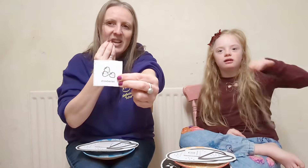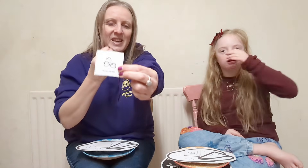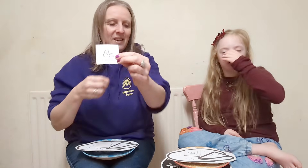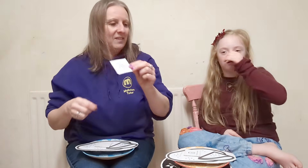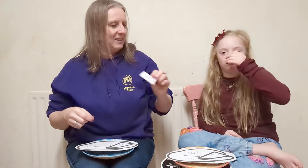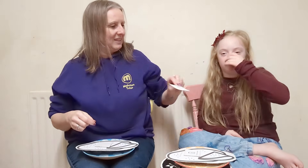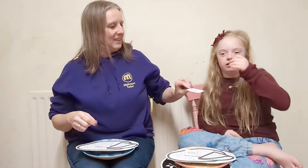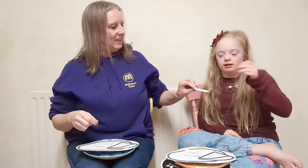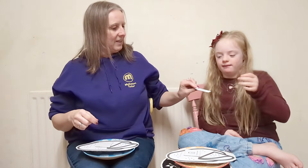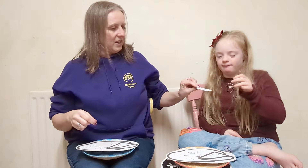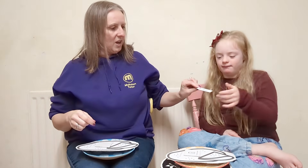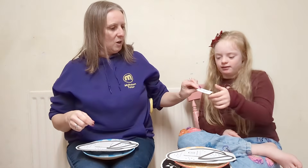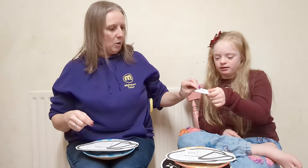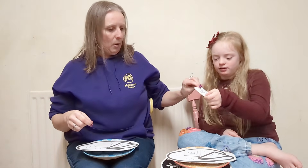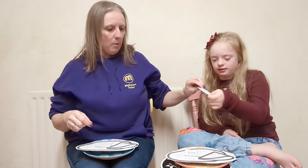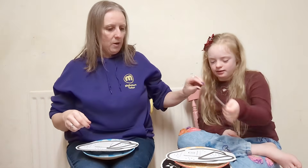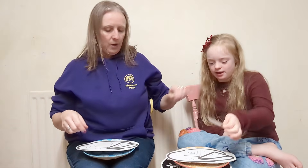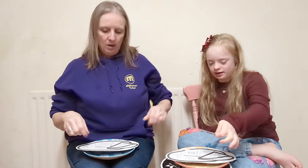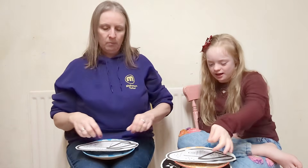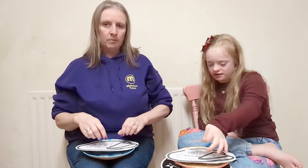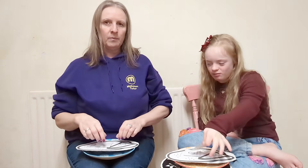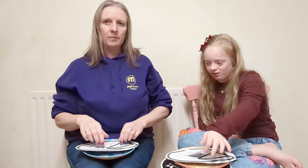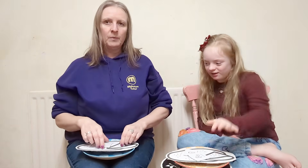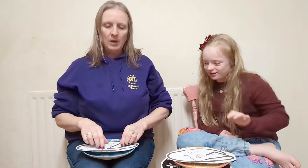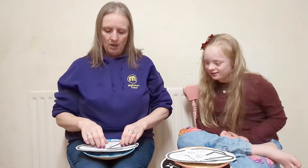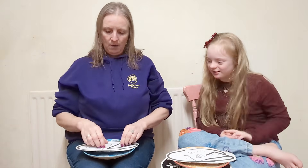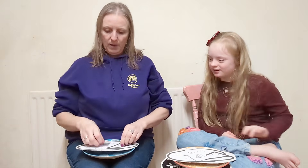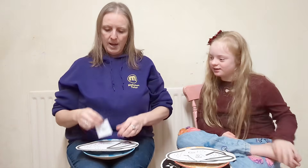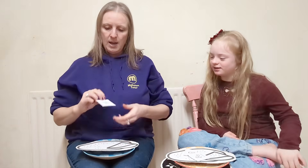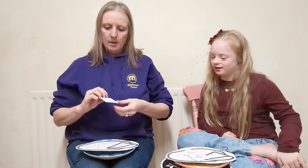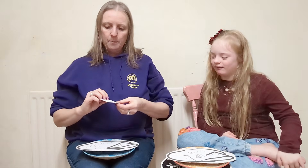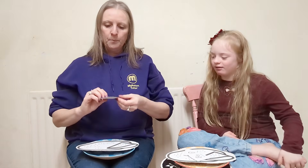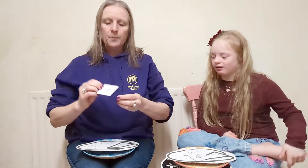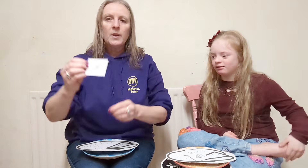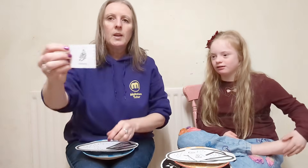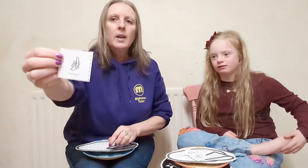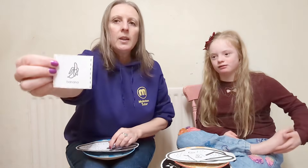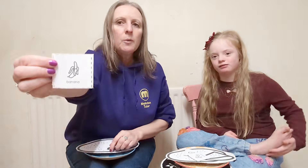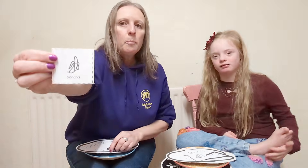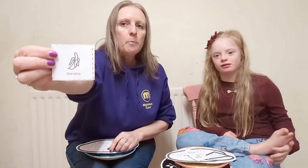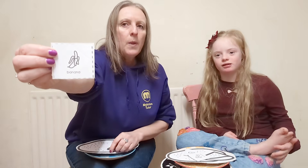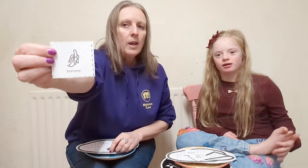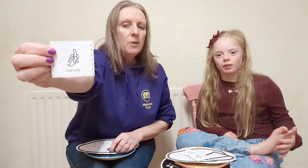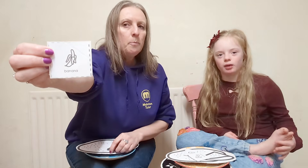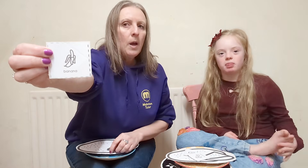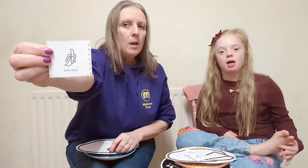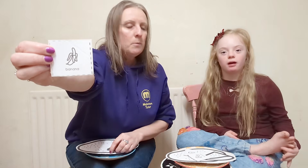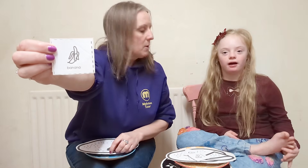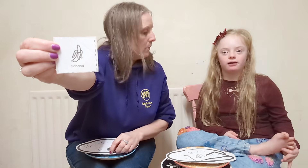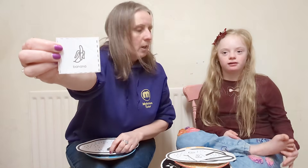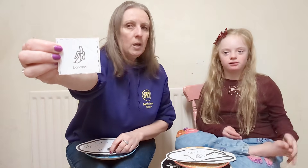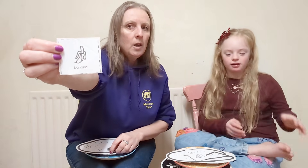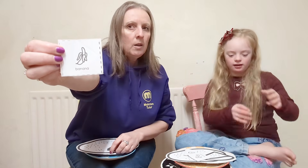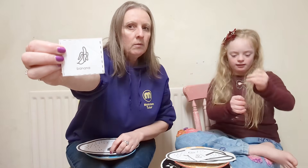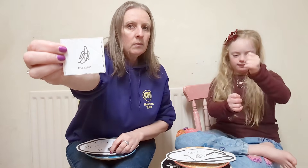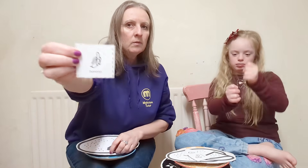Strawberry. There you go. You want to pop those on? Lovely. No. And Banana. some banana.